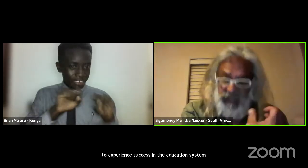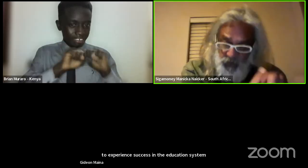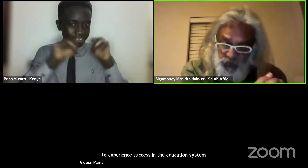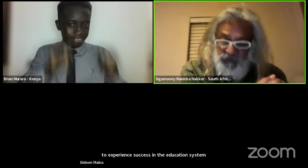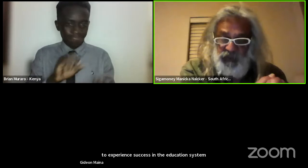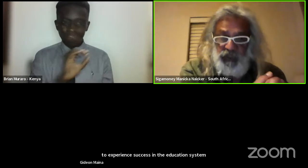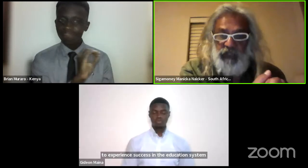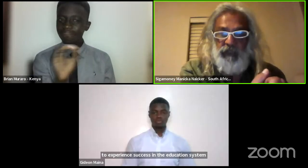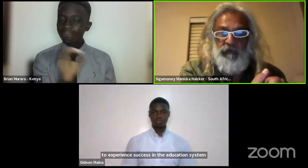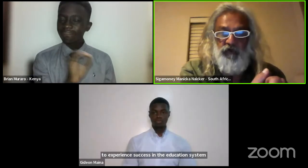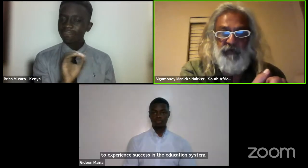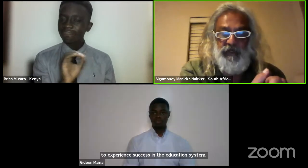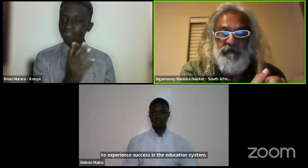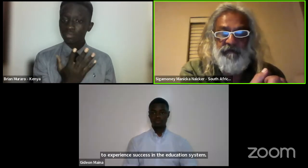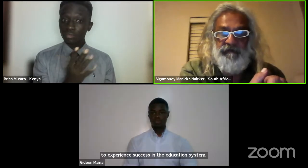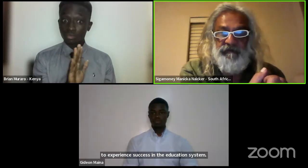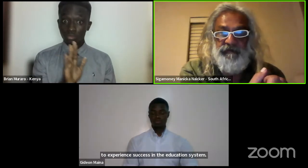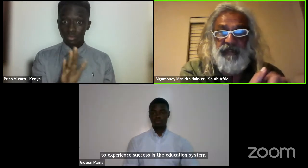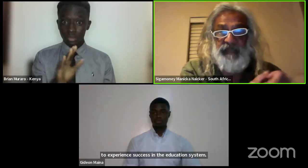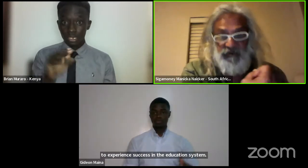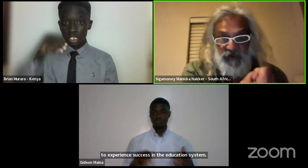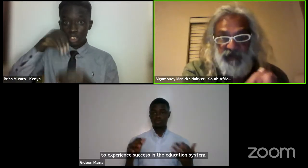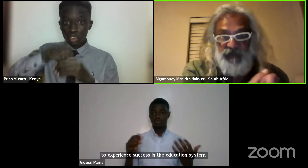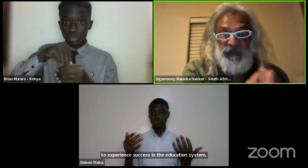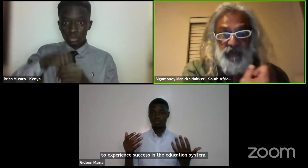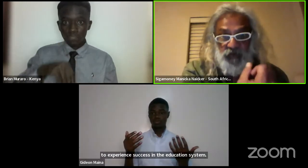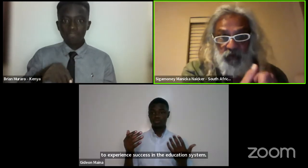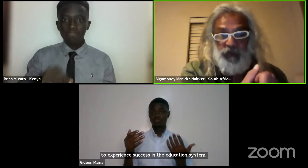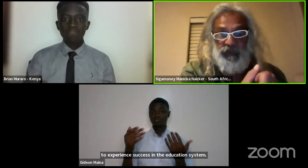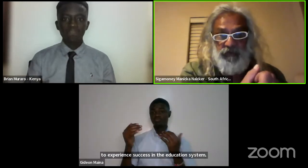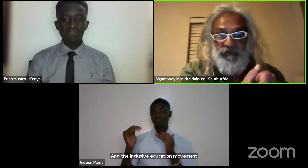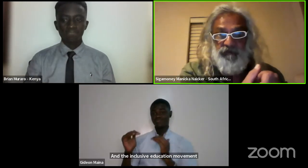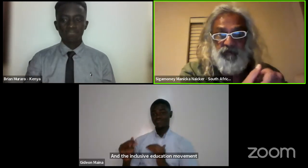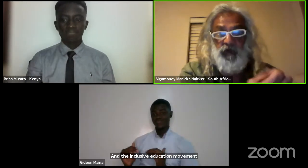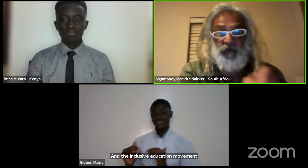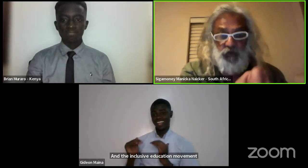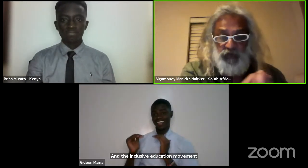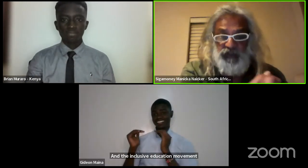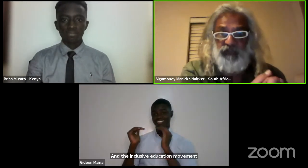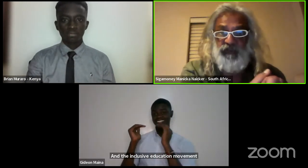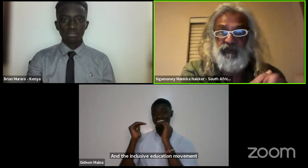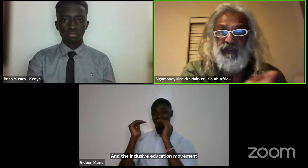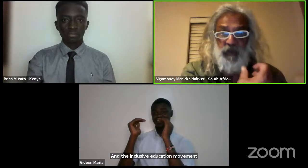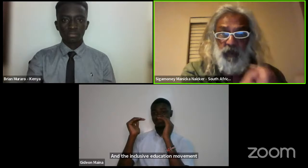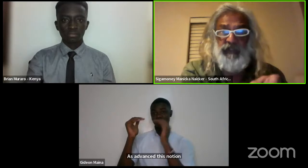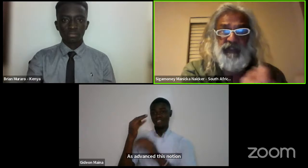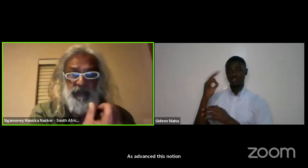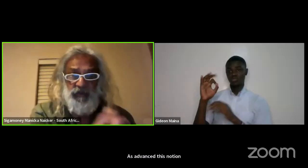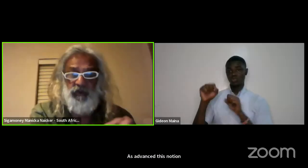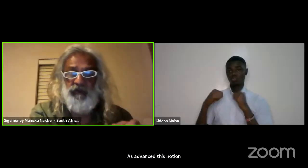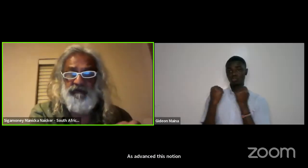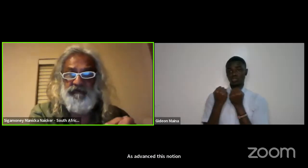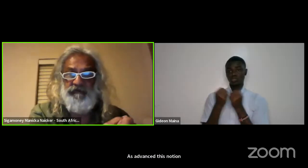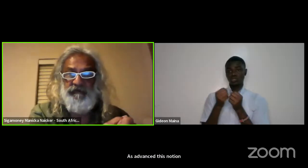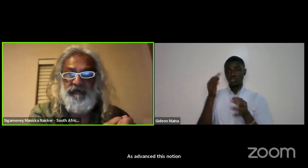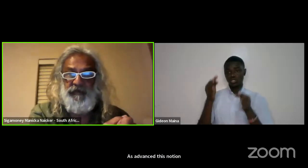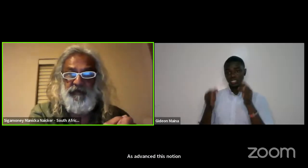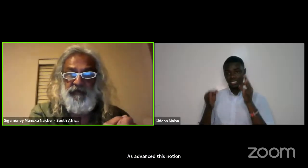And the inclusive education movement has advanced this notion of social justice and equality and so